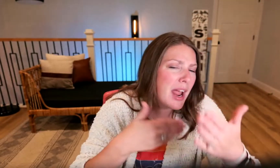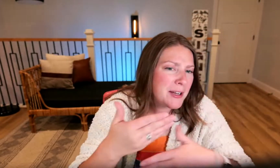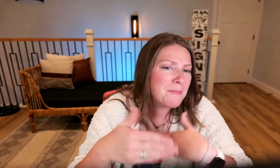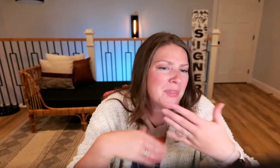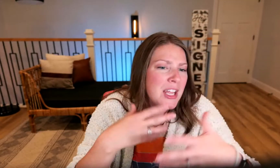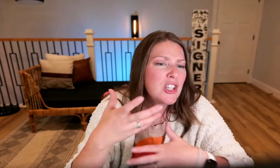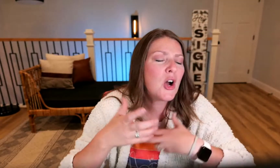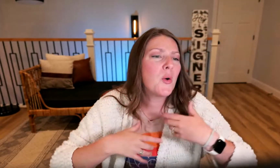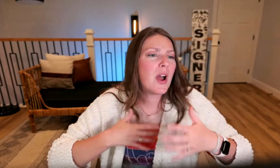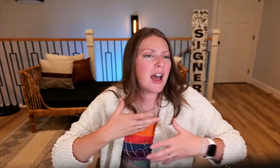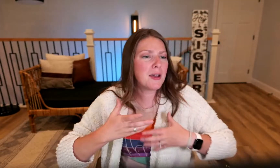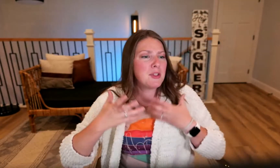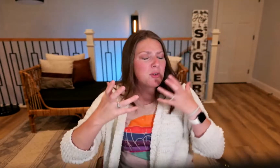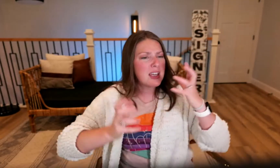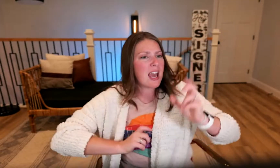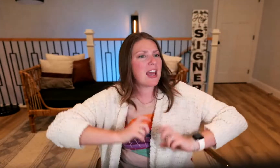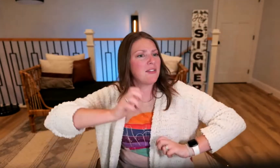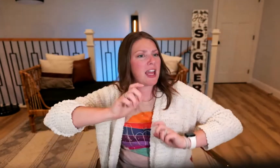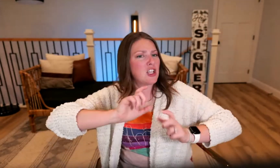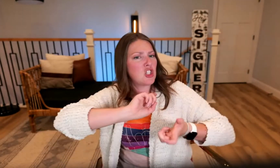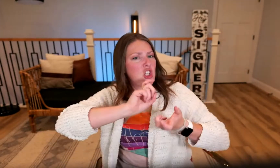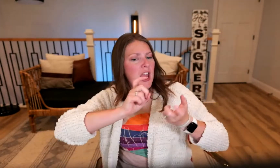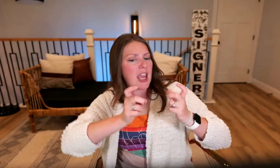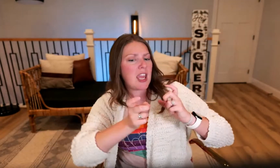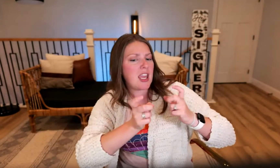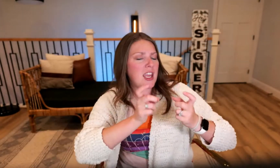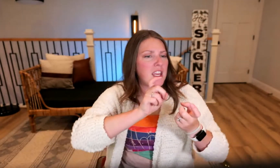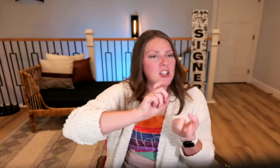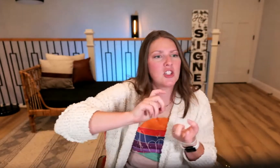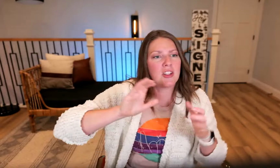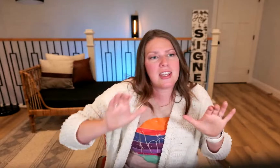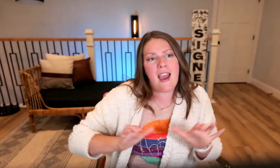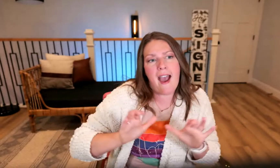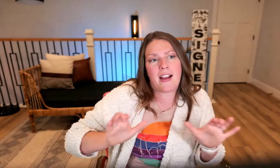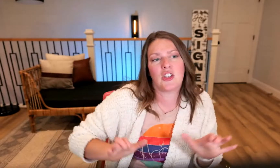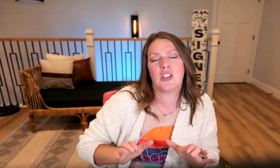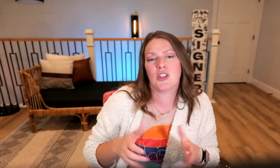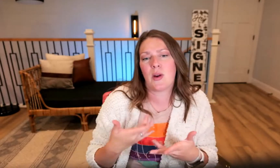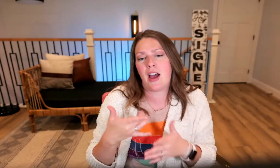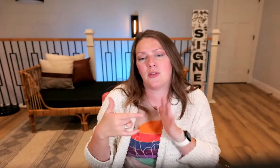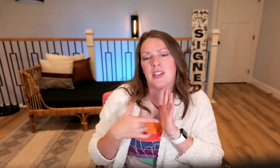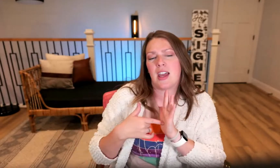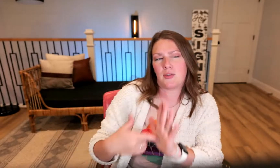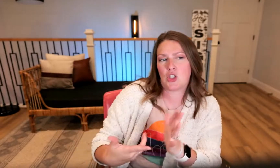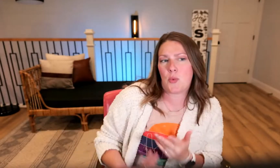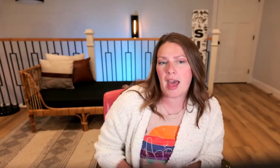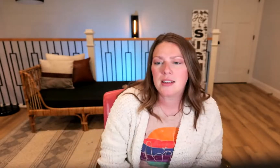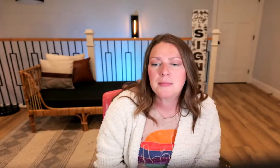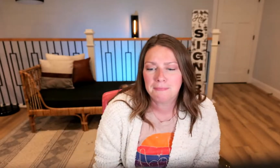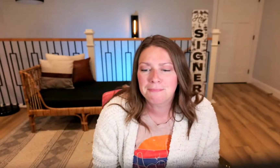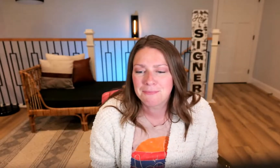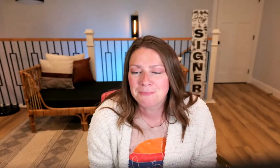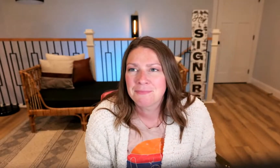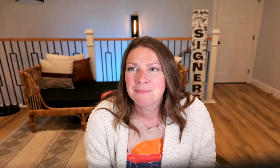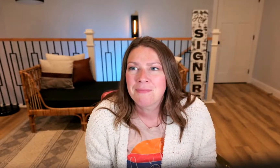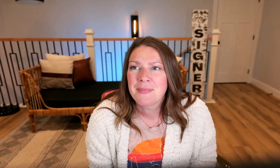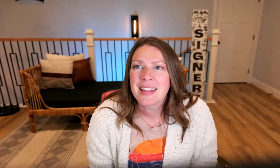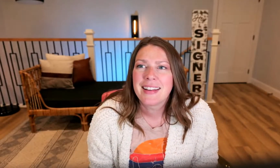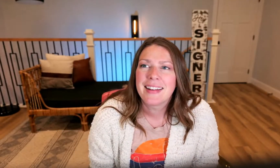right? So you can kind of like change the actions around to kind of show that.